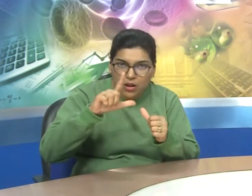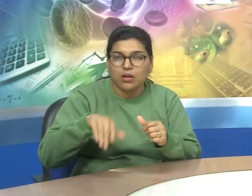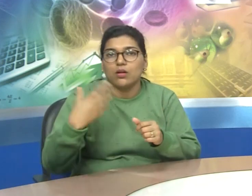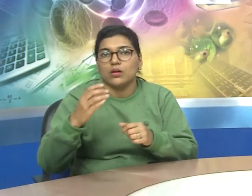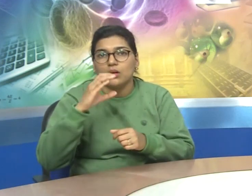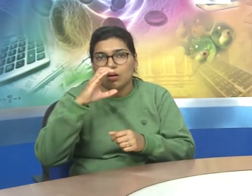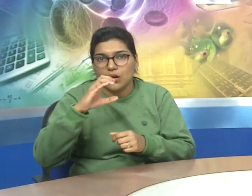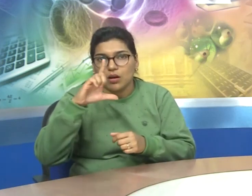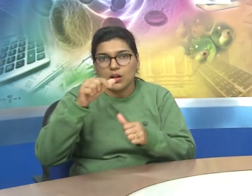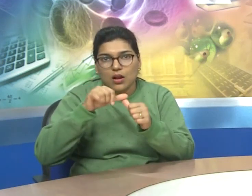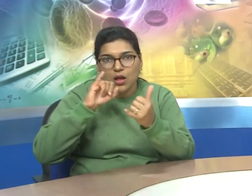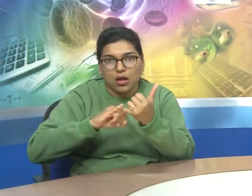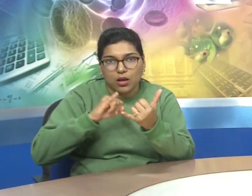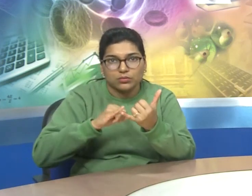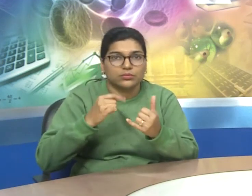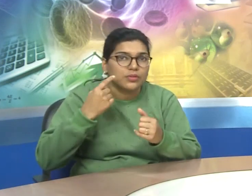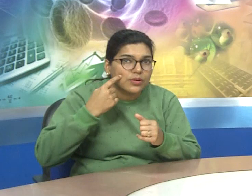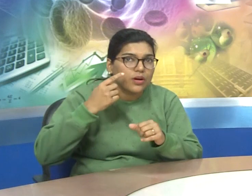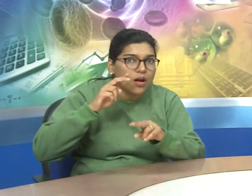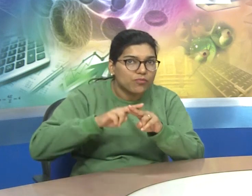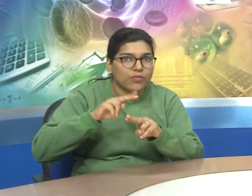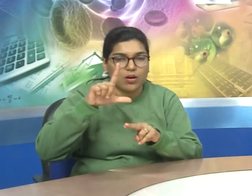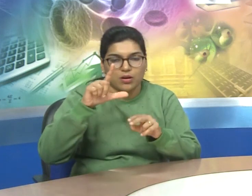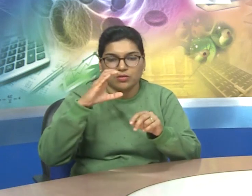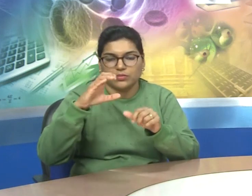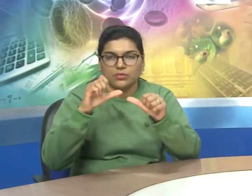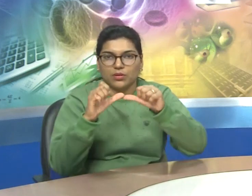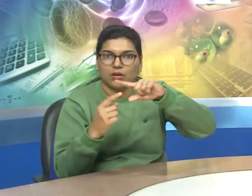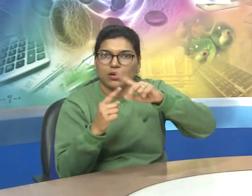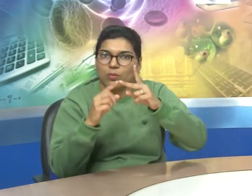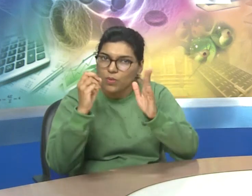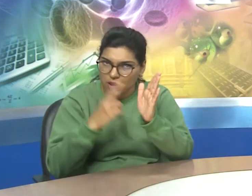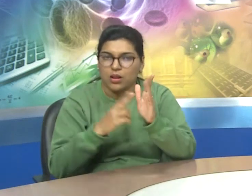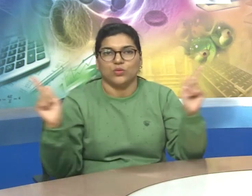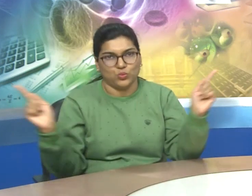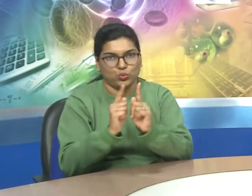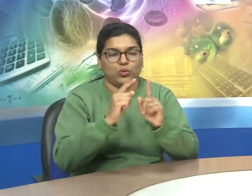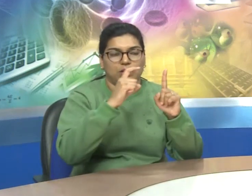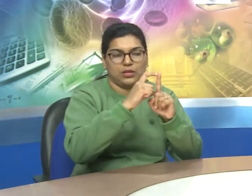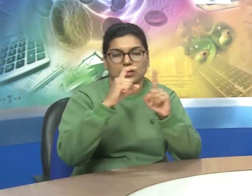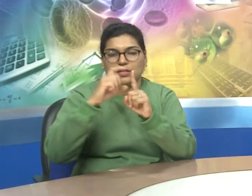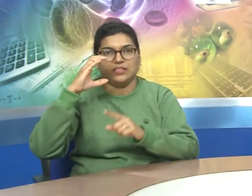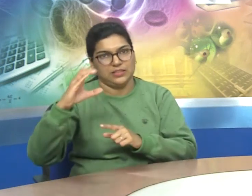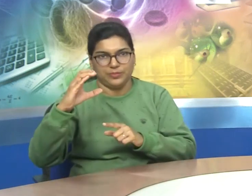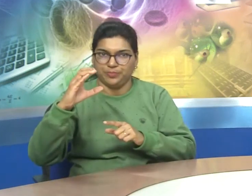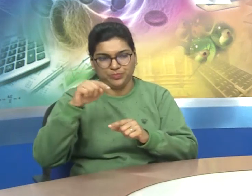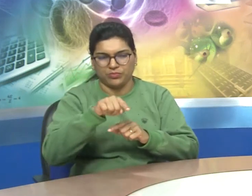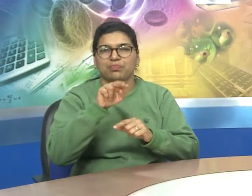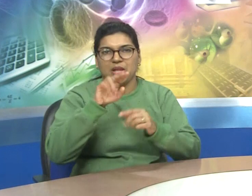In brief, we call it as DDC. As we